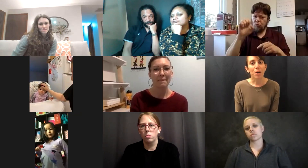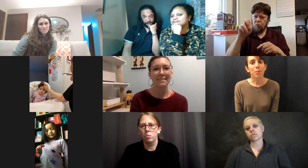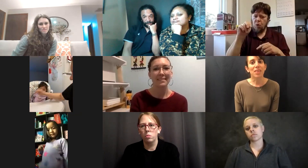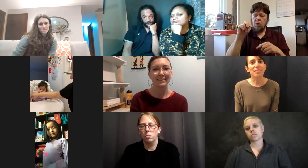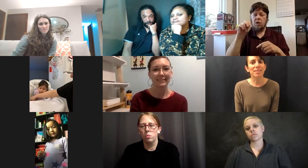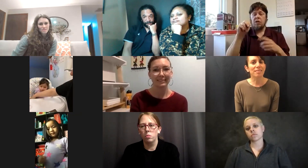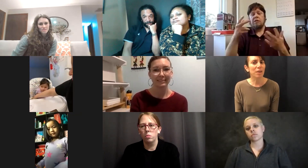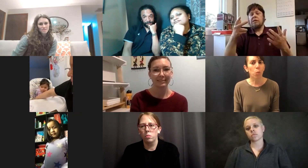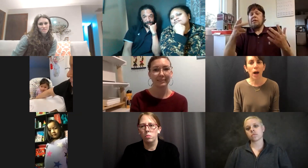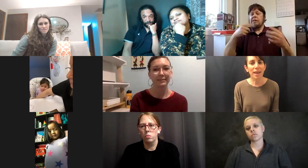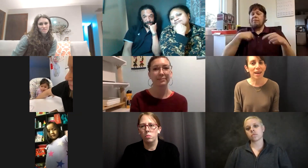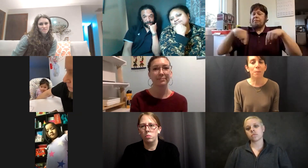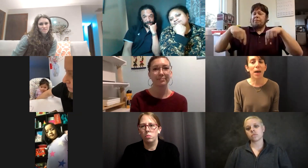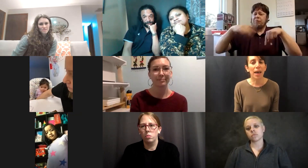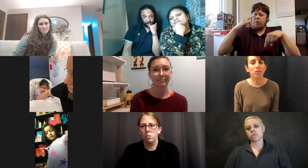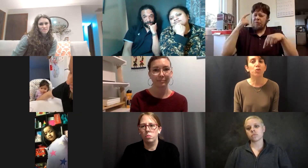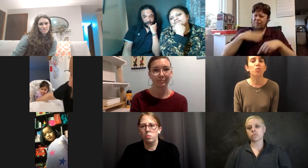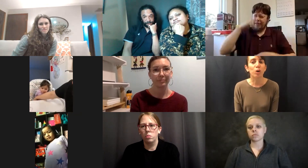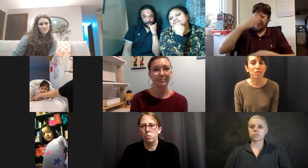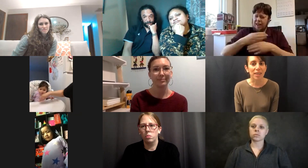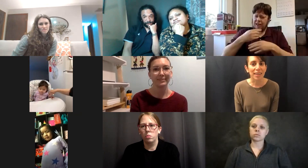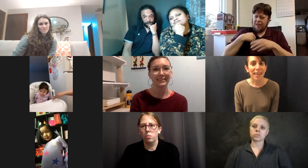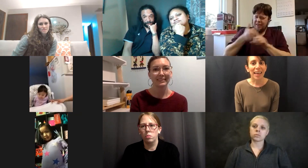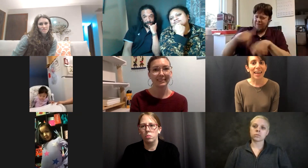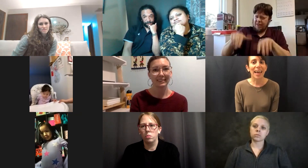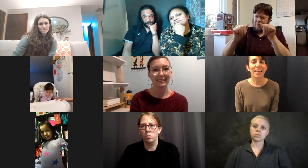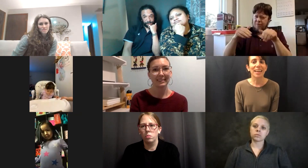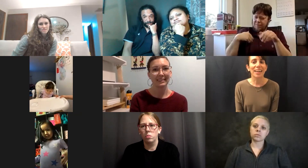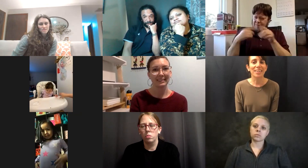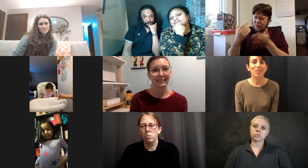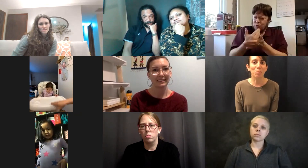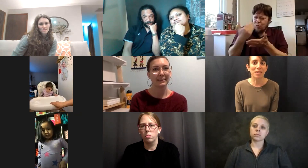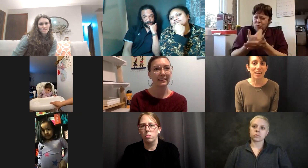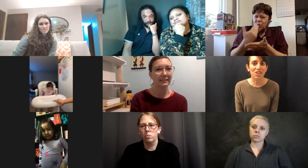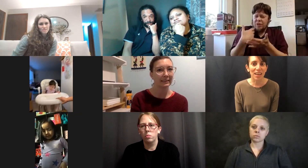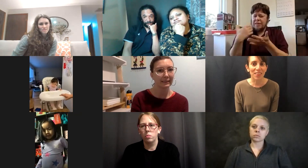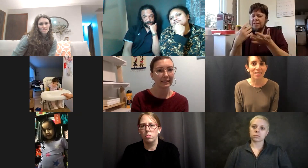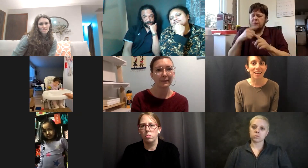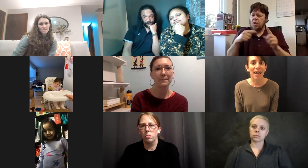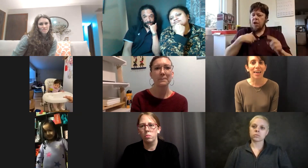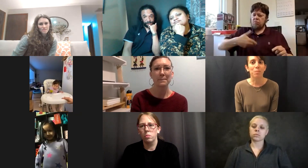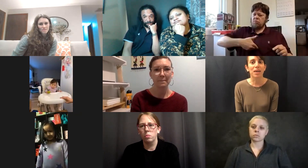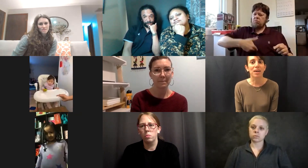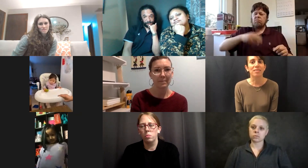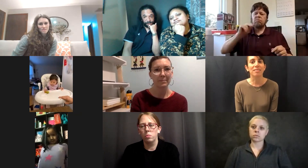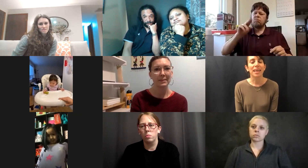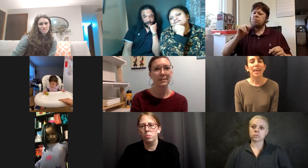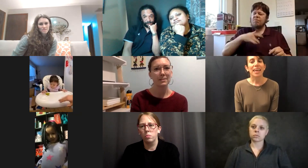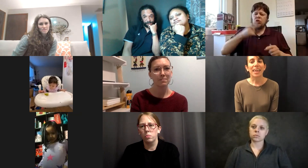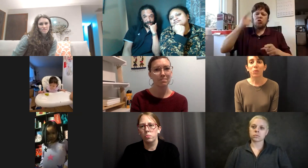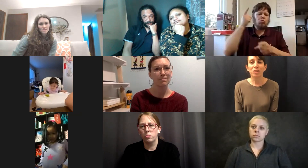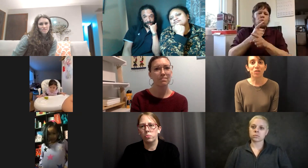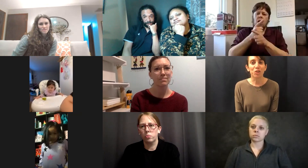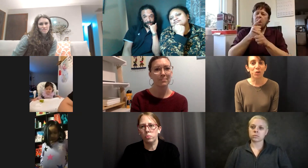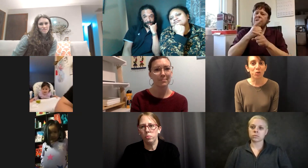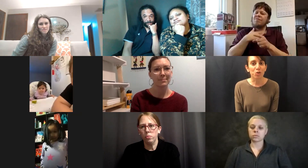program, but they still said, why not come ahead to Rosen? And I had a lot of trepidation at that time because